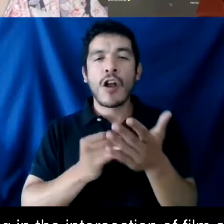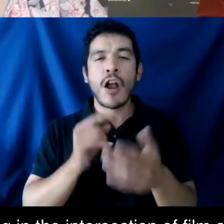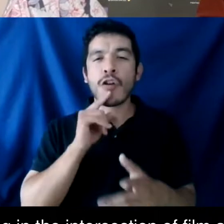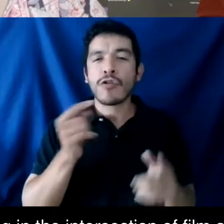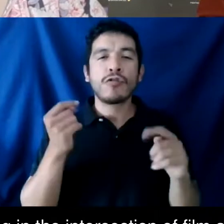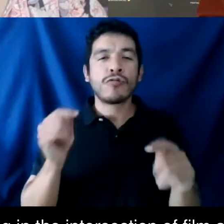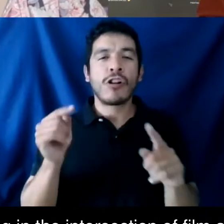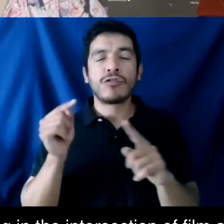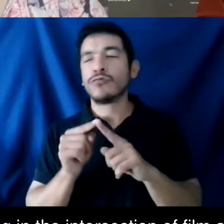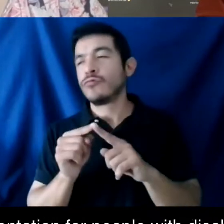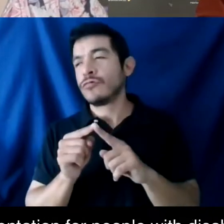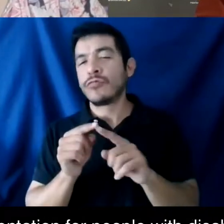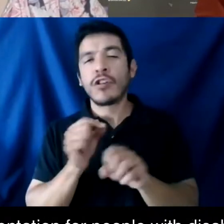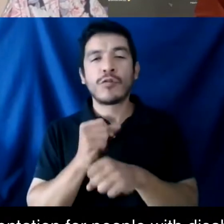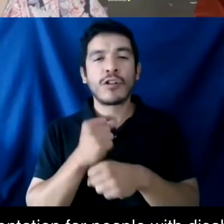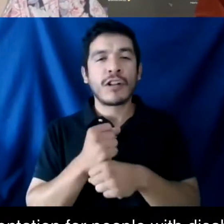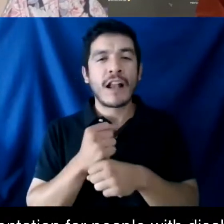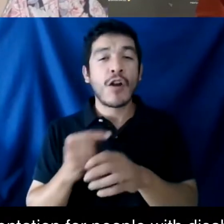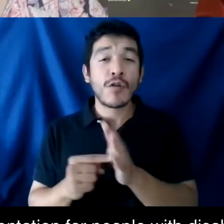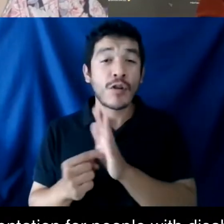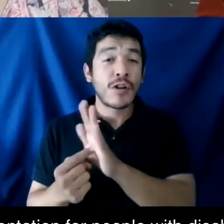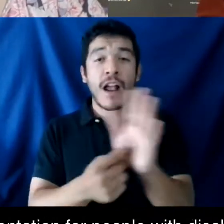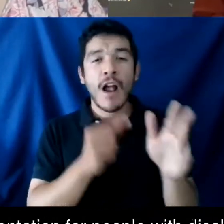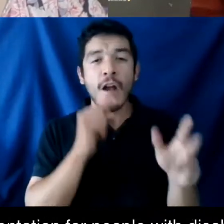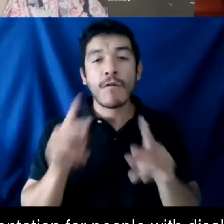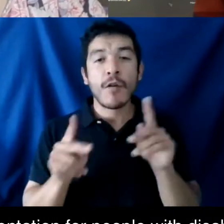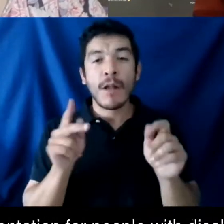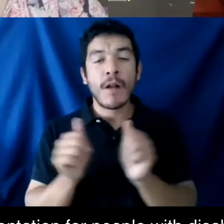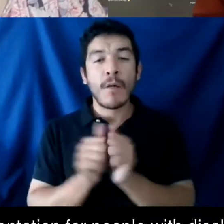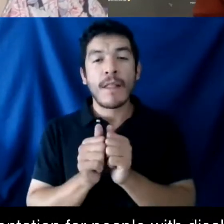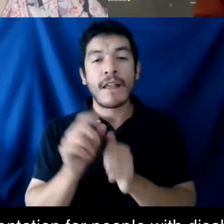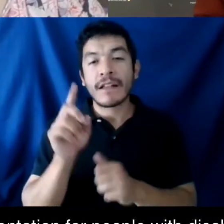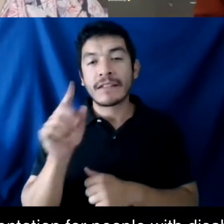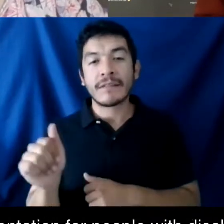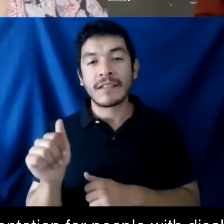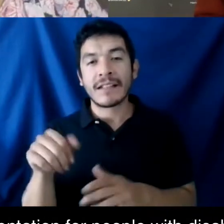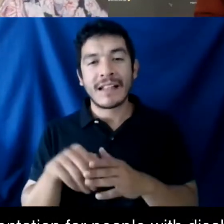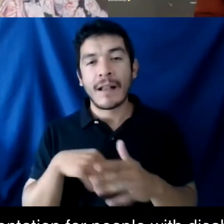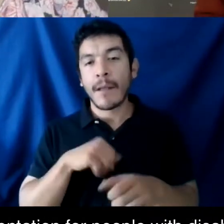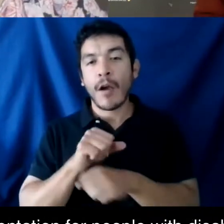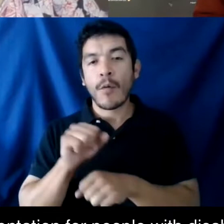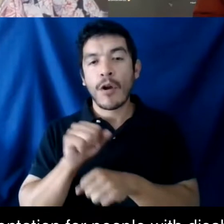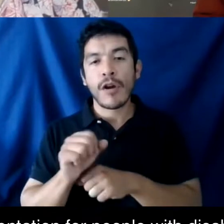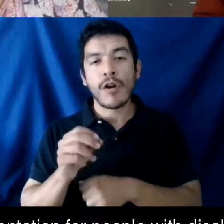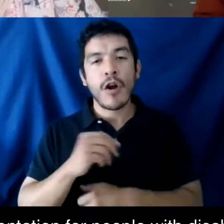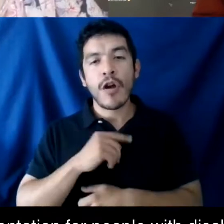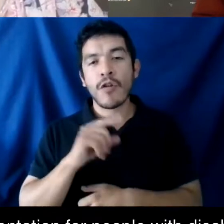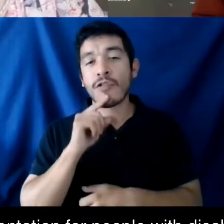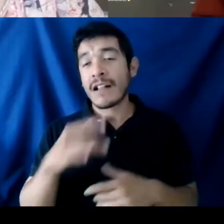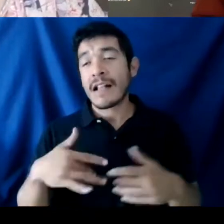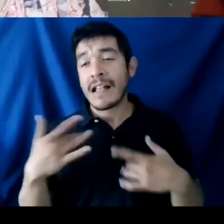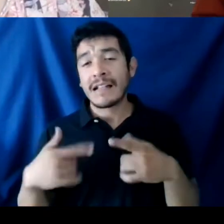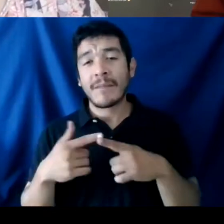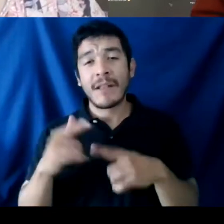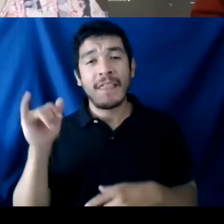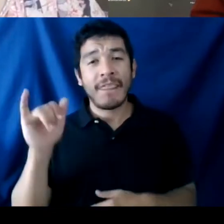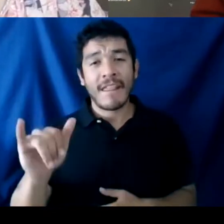trying to create representation for people with disabilities in my work. So I'm pretty excited about